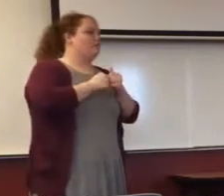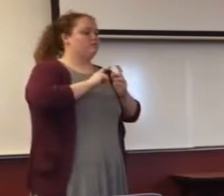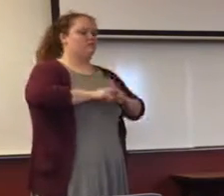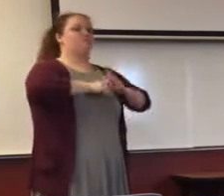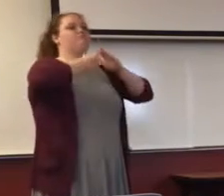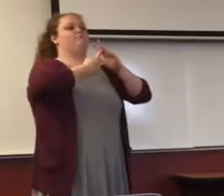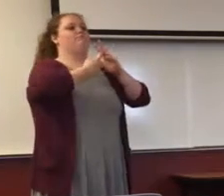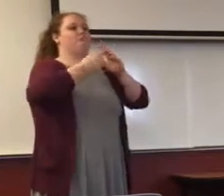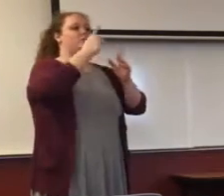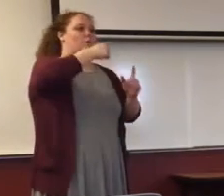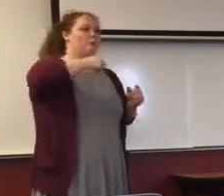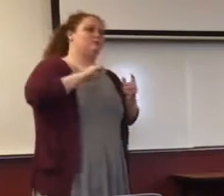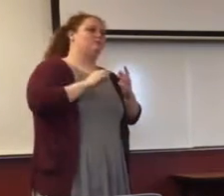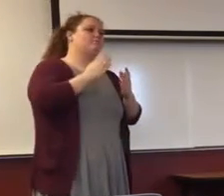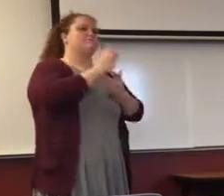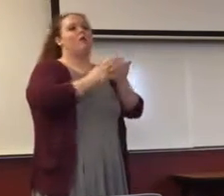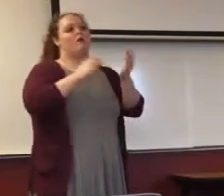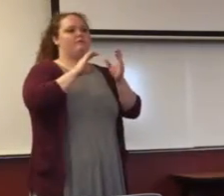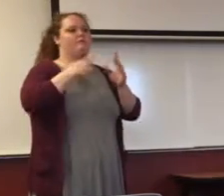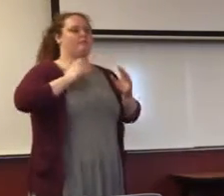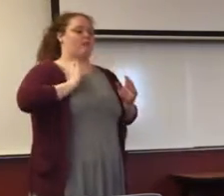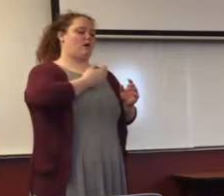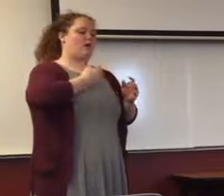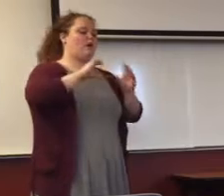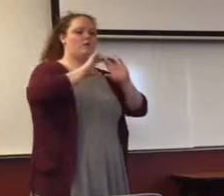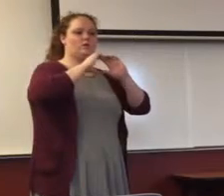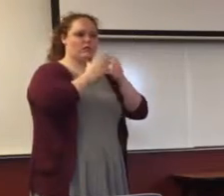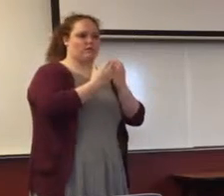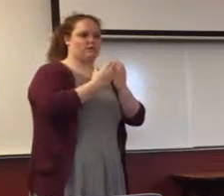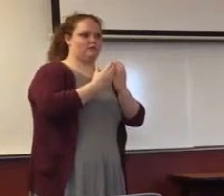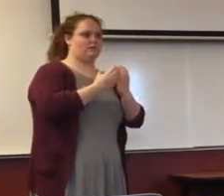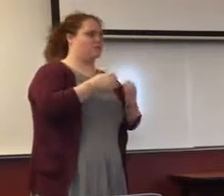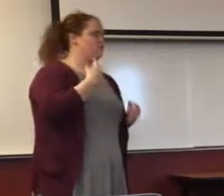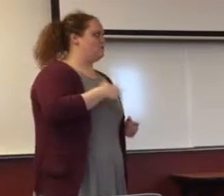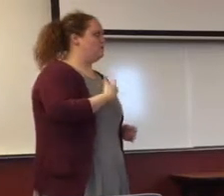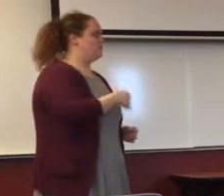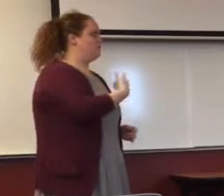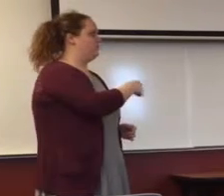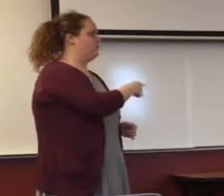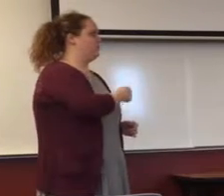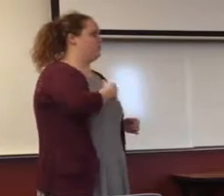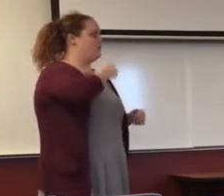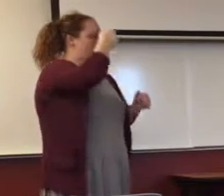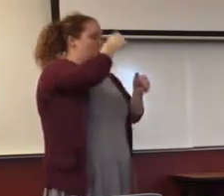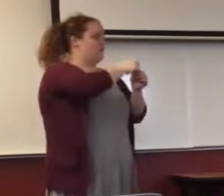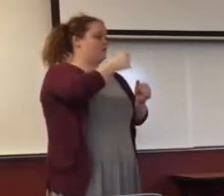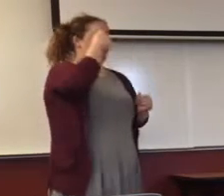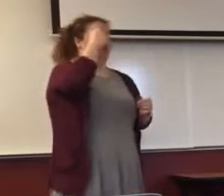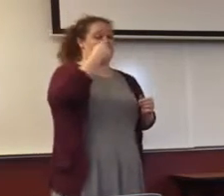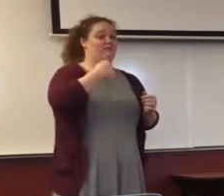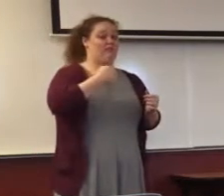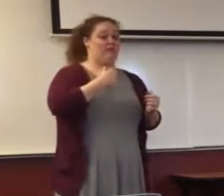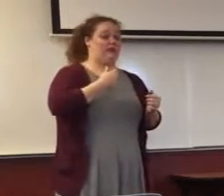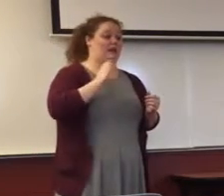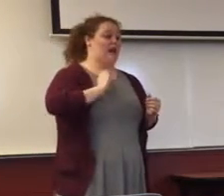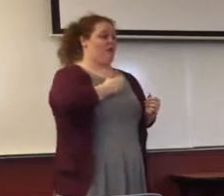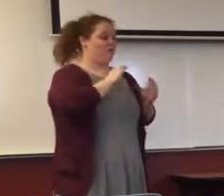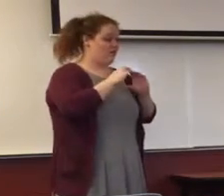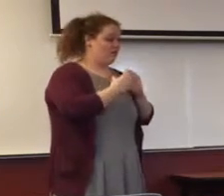their curriculum. Wow. Mhm. I remember thinking the stuff that I was going through was a lot. You want me to do what kind of project?